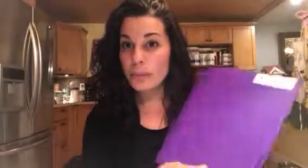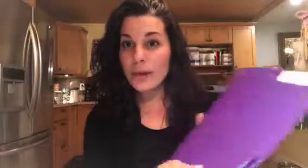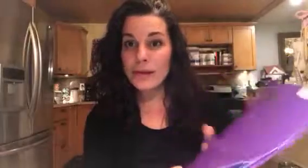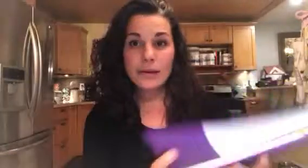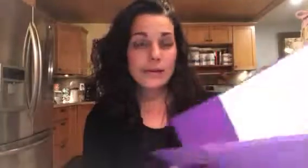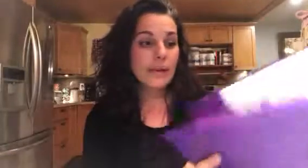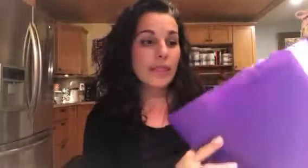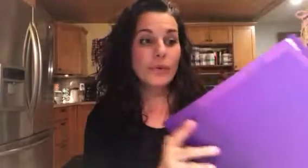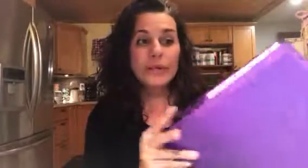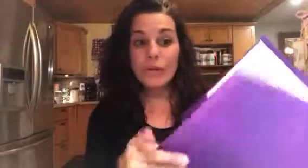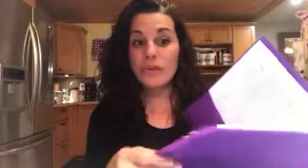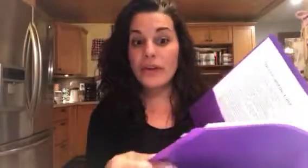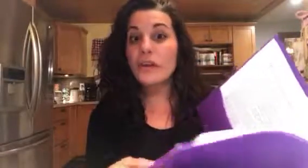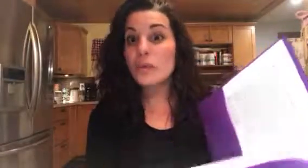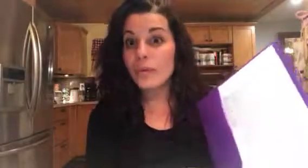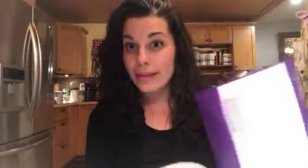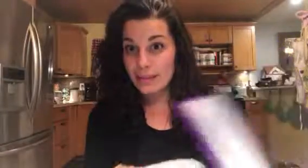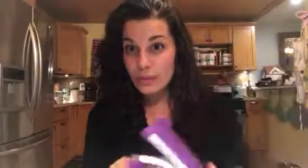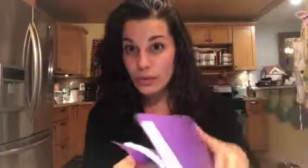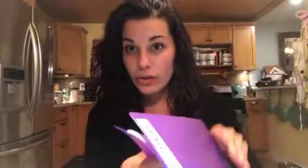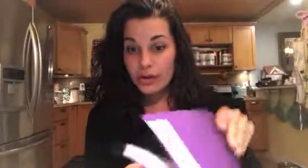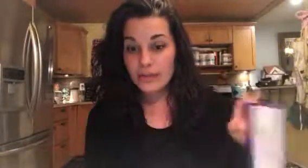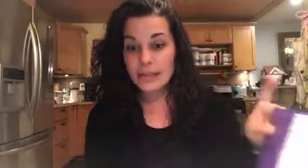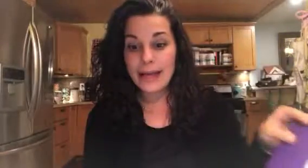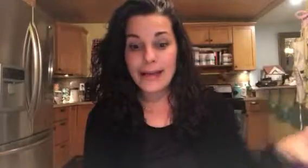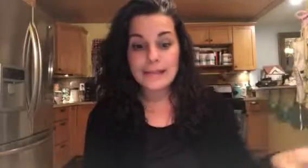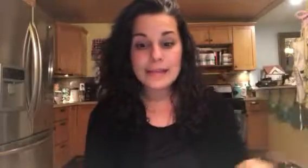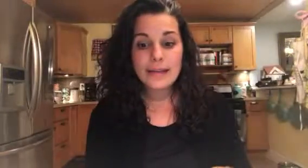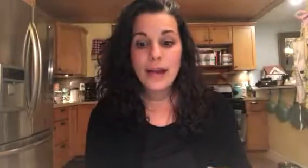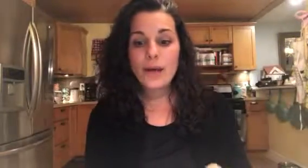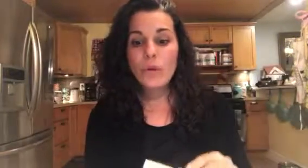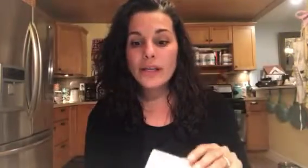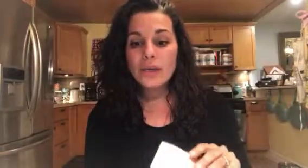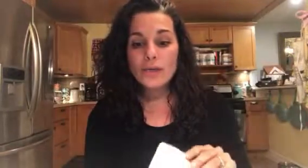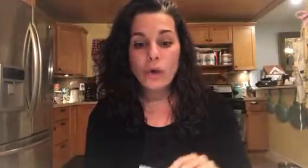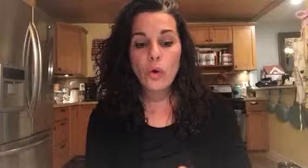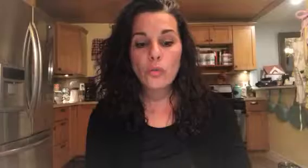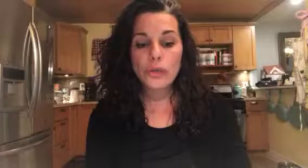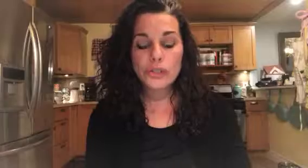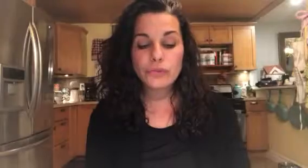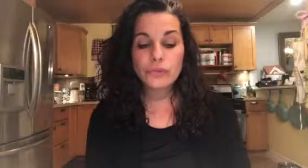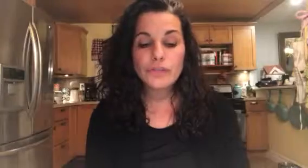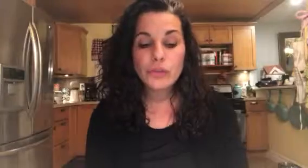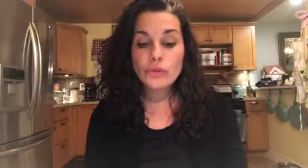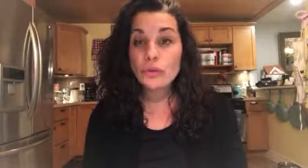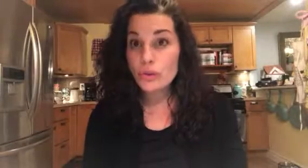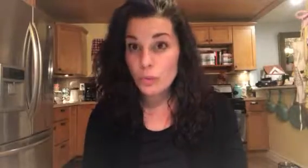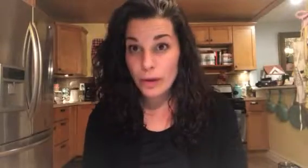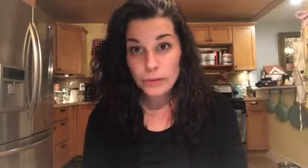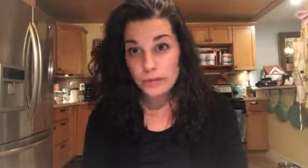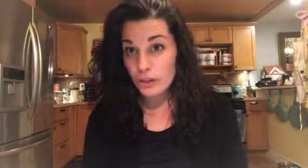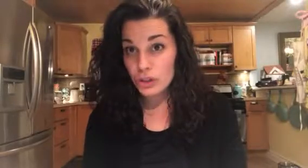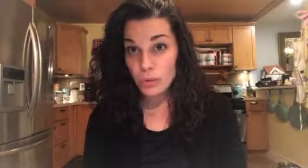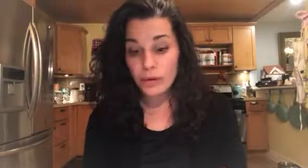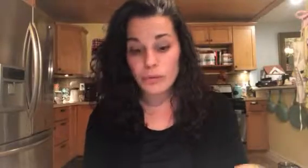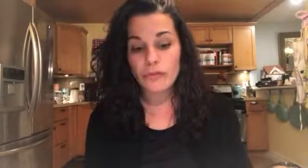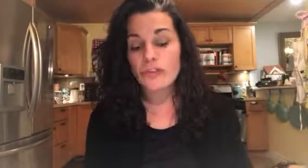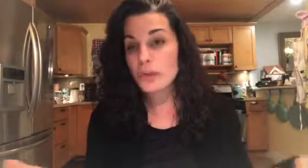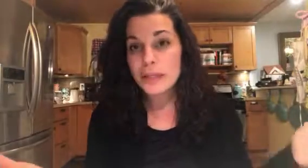workbook. Those that weren't there, you will get this during your next class. I want you for homework to review Unit 1, which is very short. Reviewing